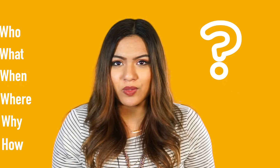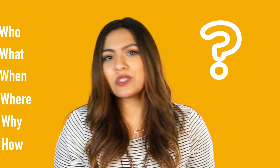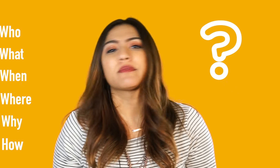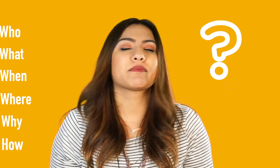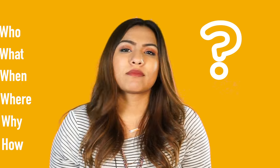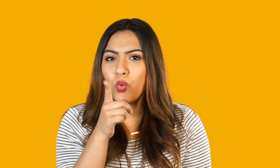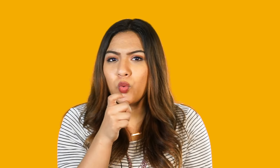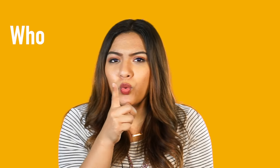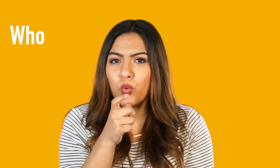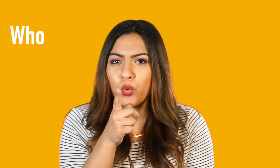those. Who,